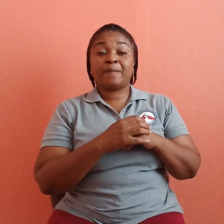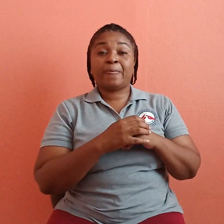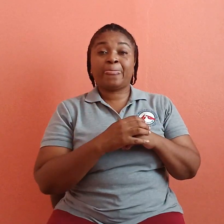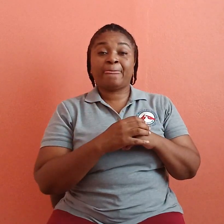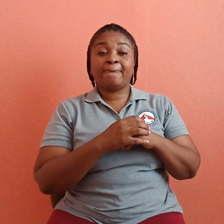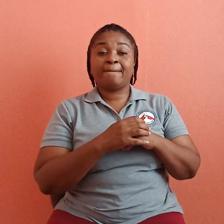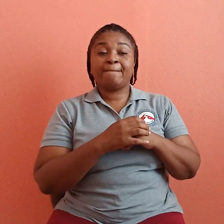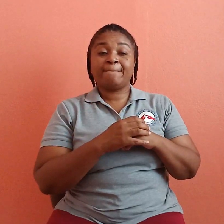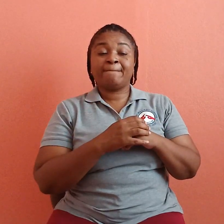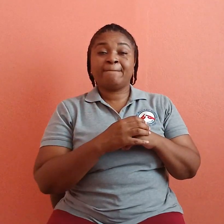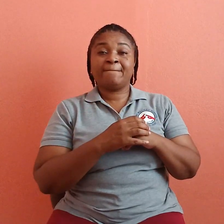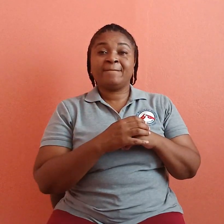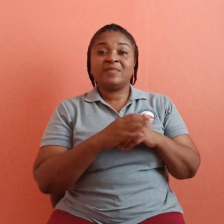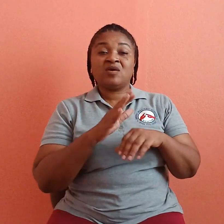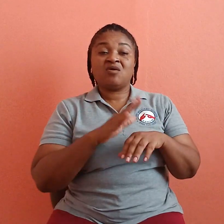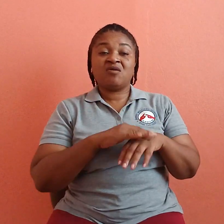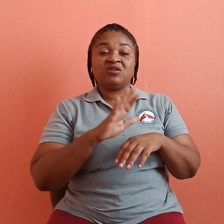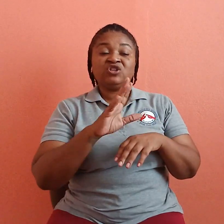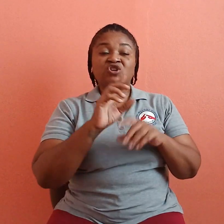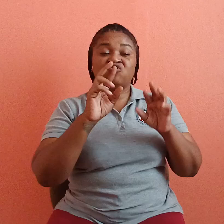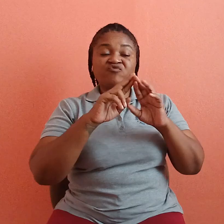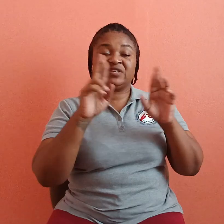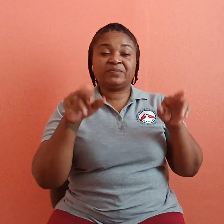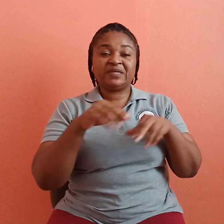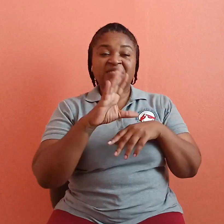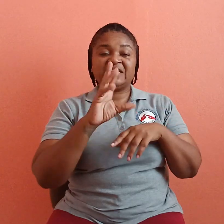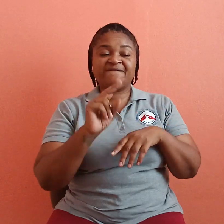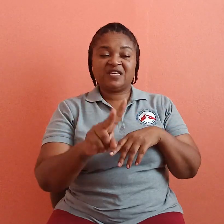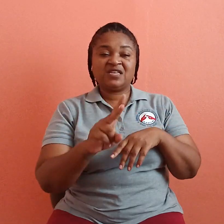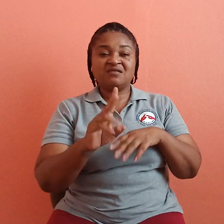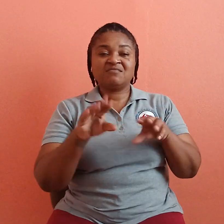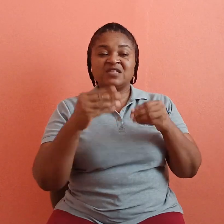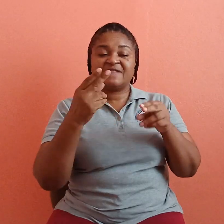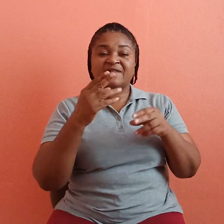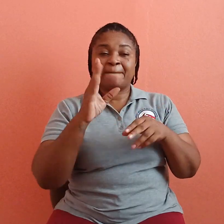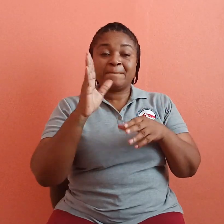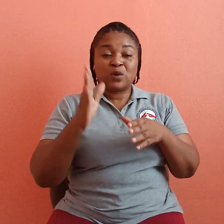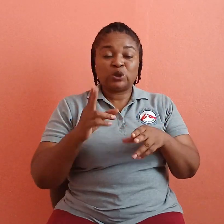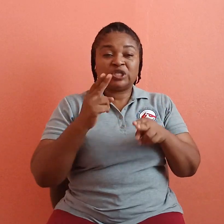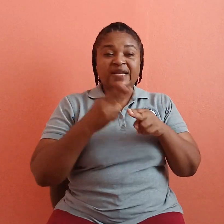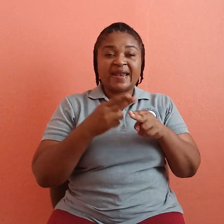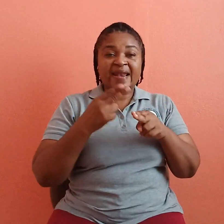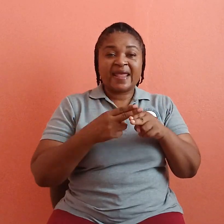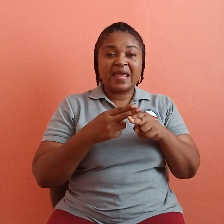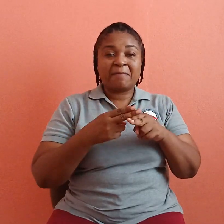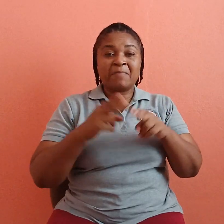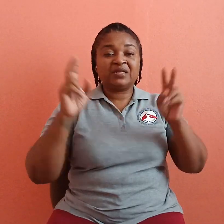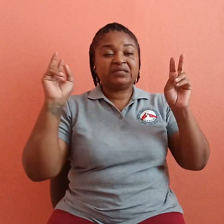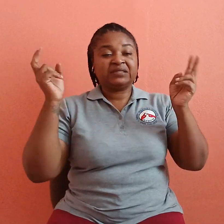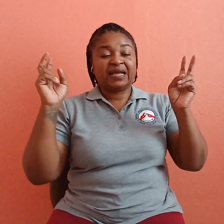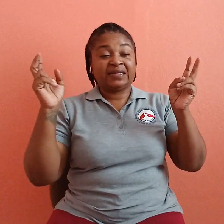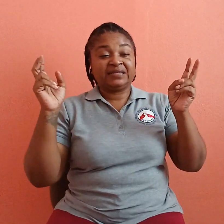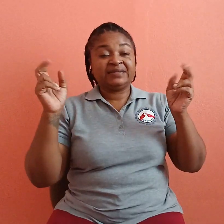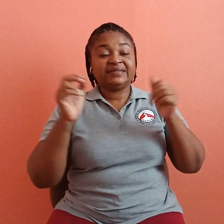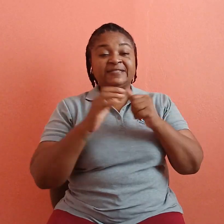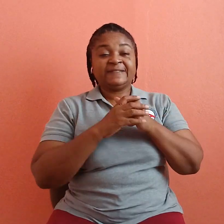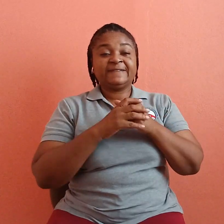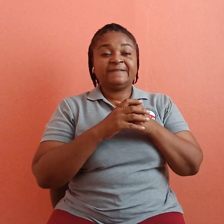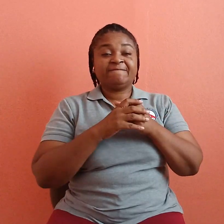And so on your CV, you would give the person's name, their title, the company